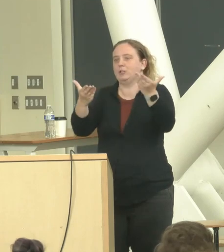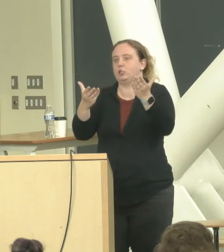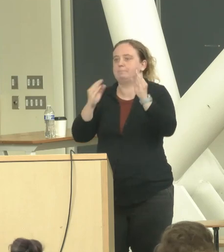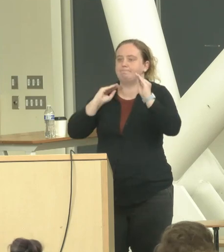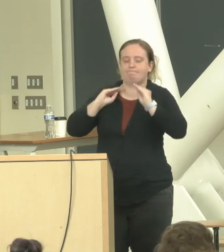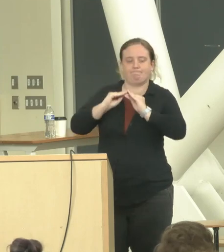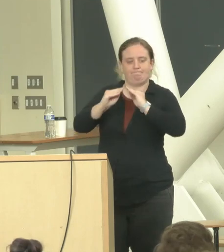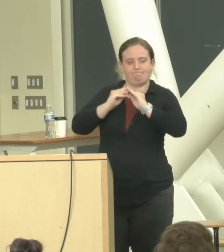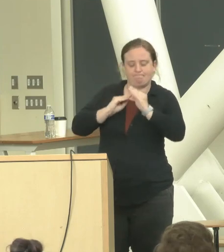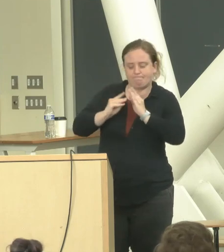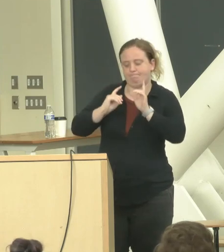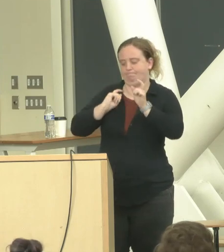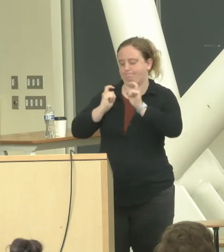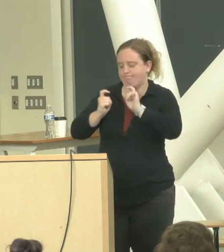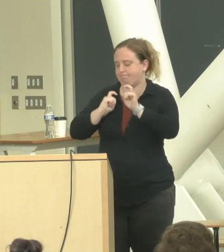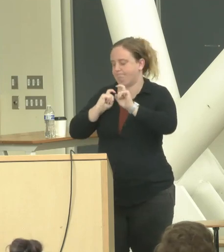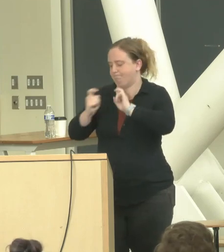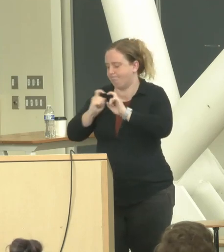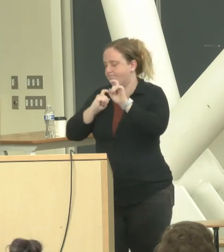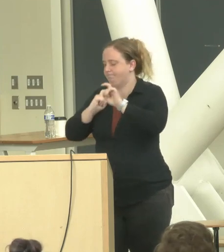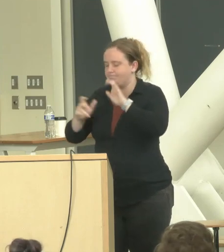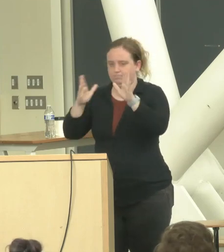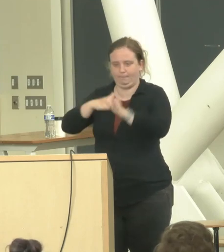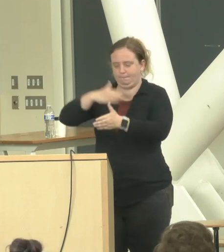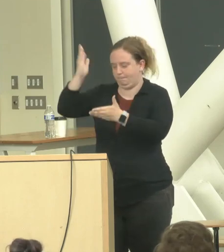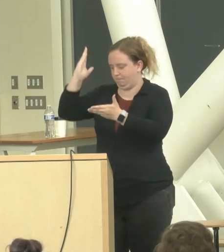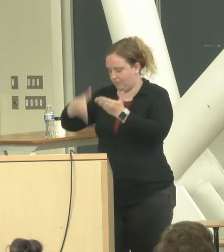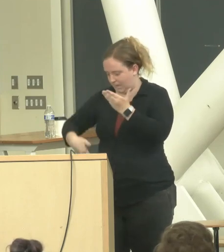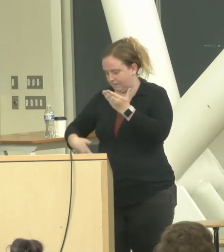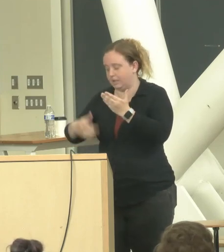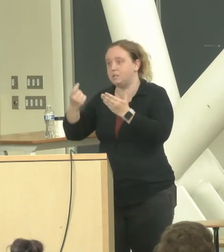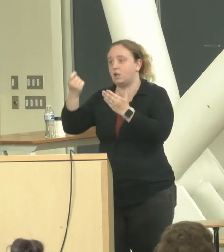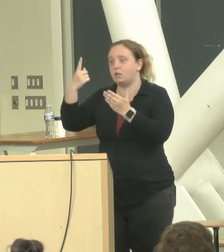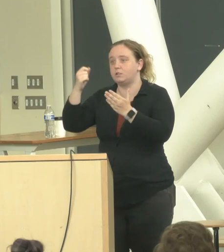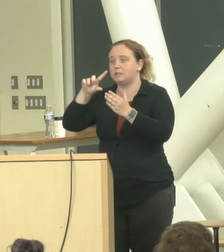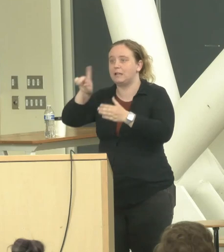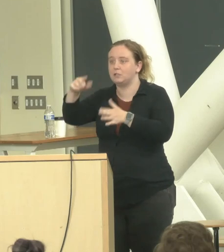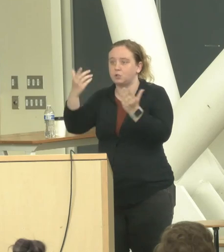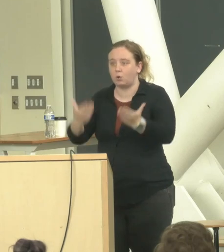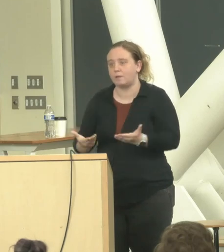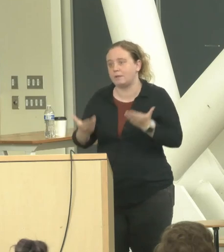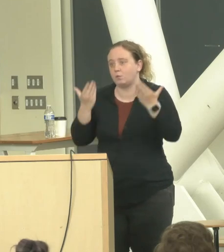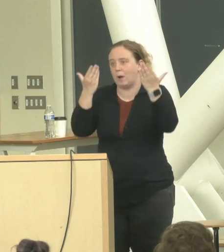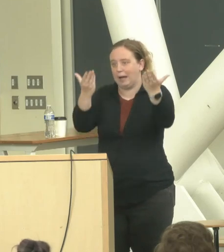refined and finalized? And again, it's only a recommendation. We keep hearing the word decision.